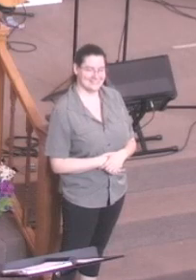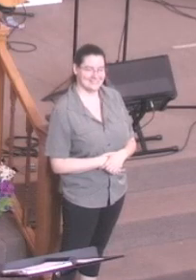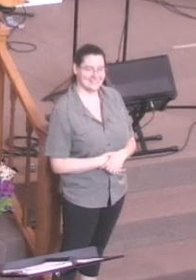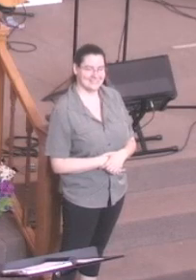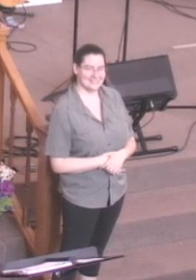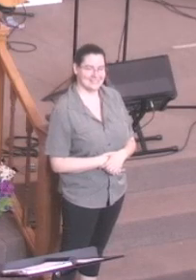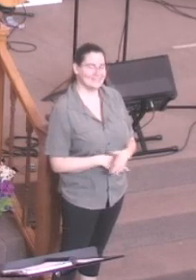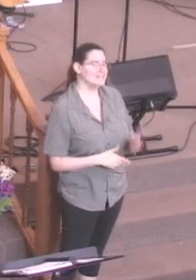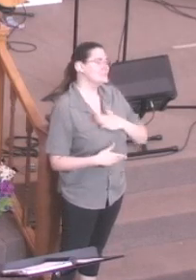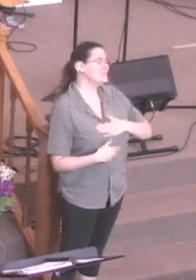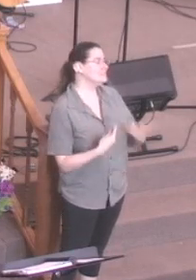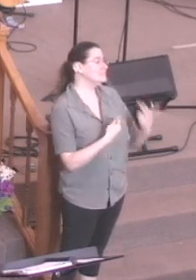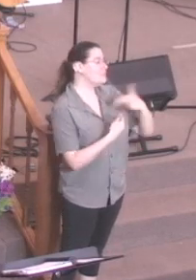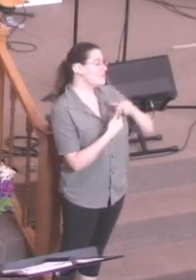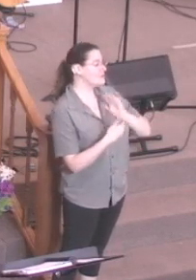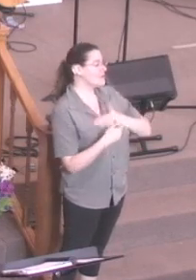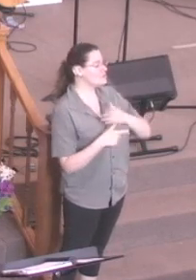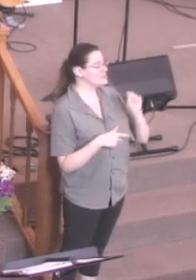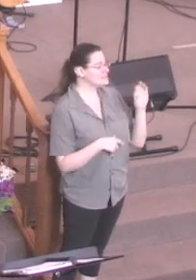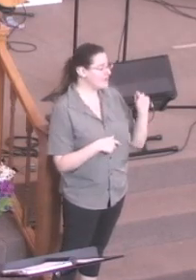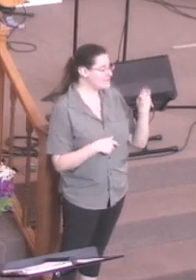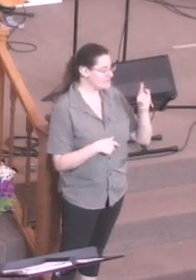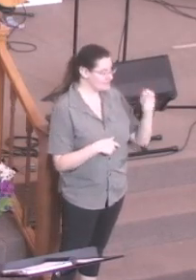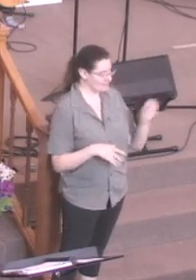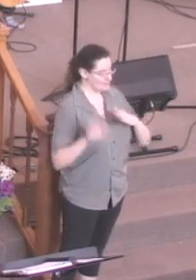All right, please join me in our set free pledge.